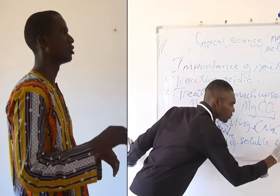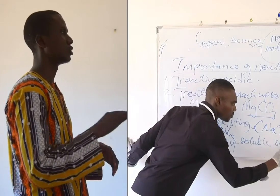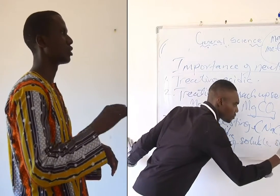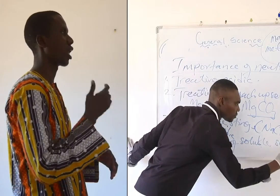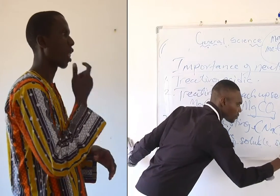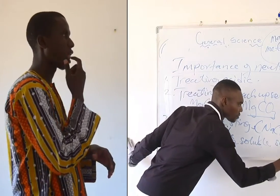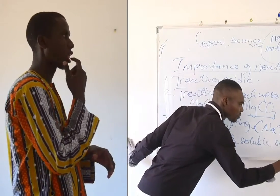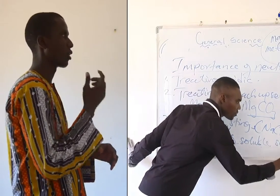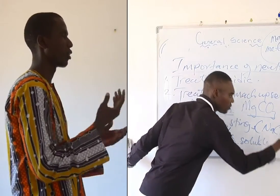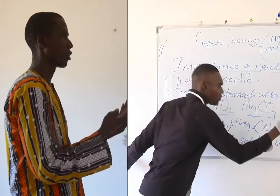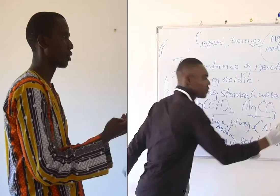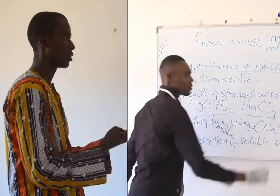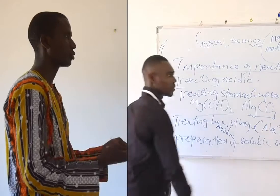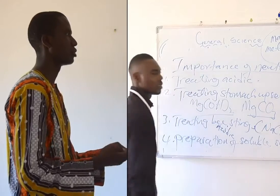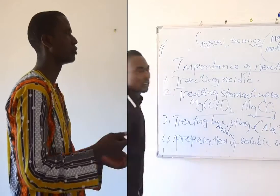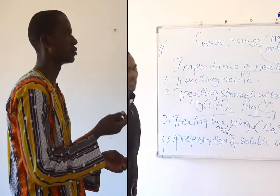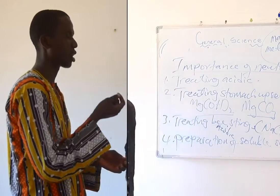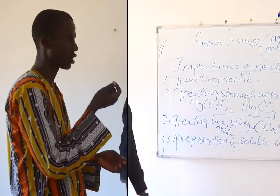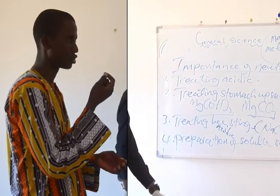salts.